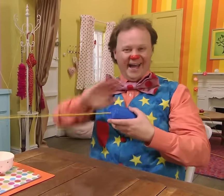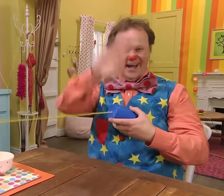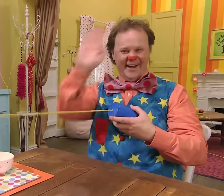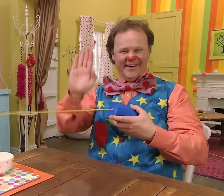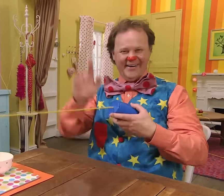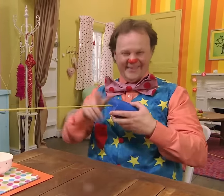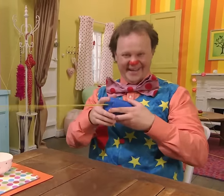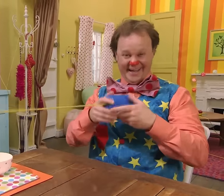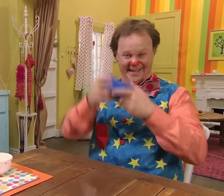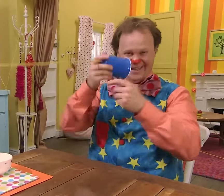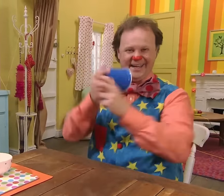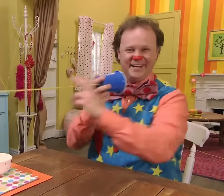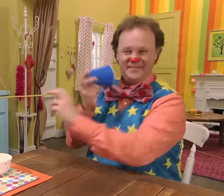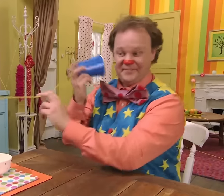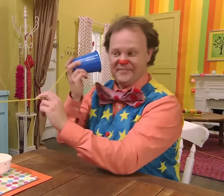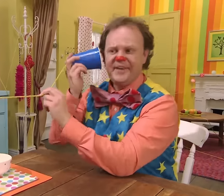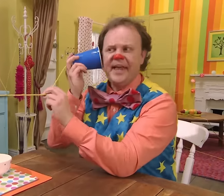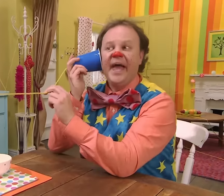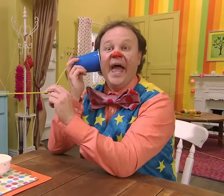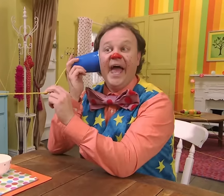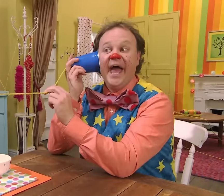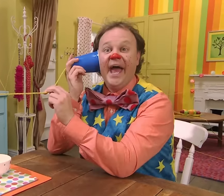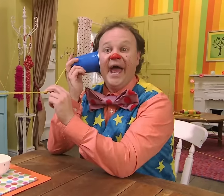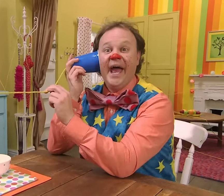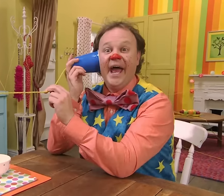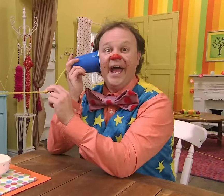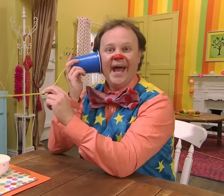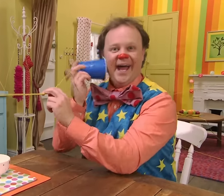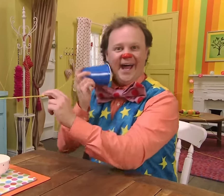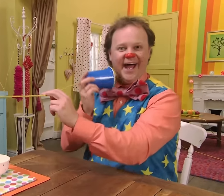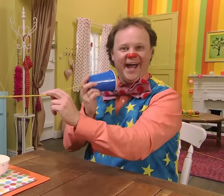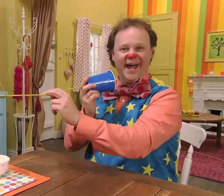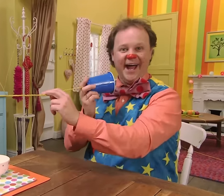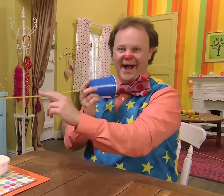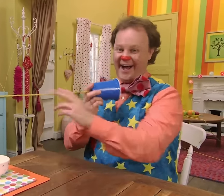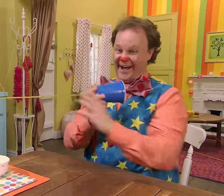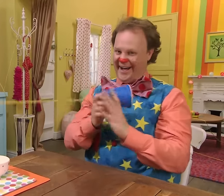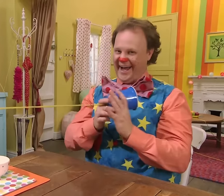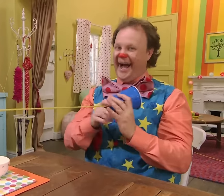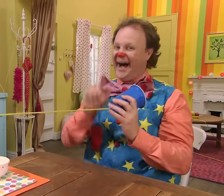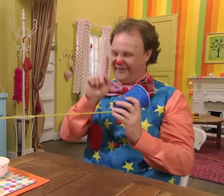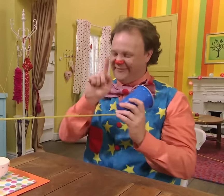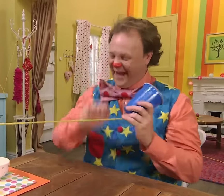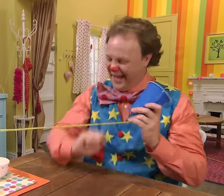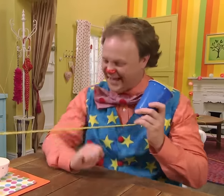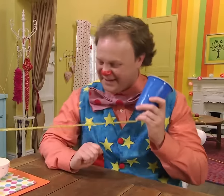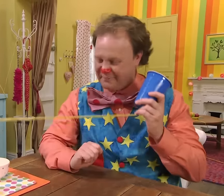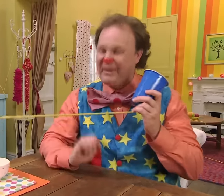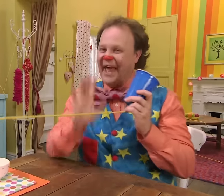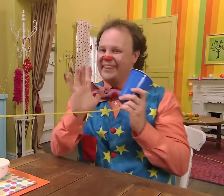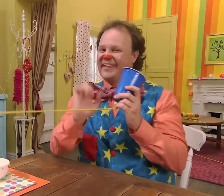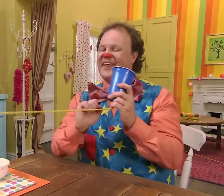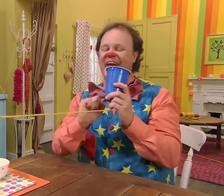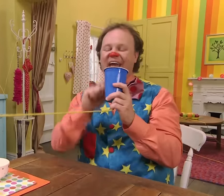Hello! Have you found anyone to speak to with your string-cut phone? Aha! The thing